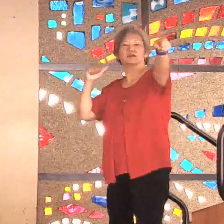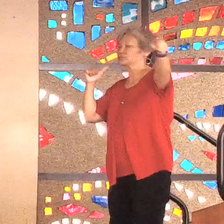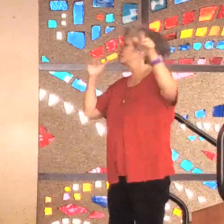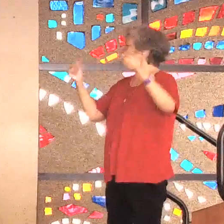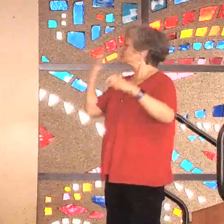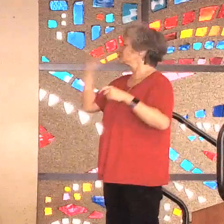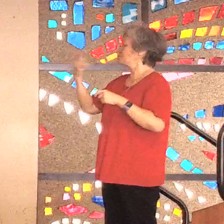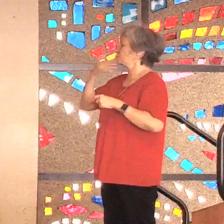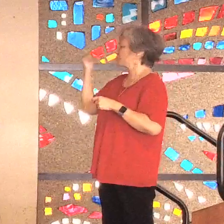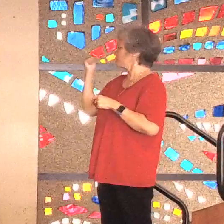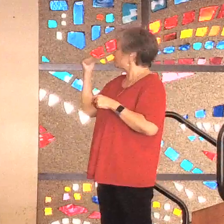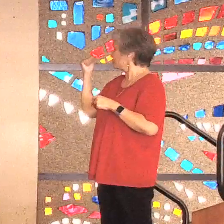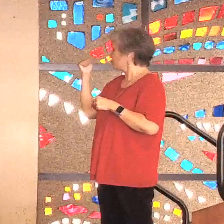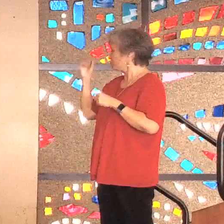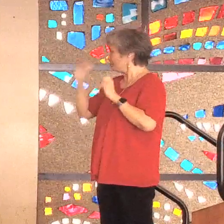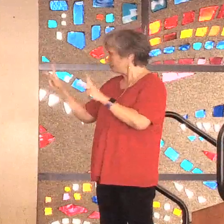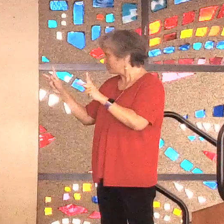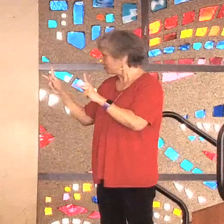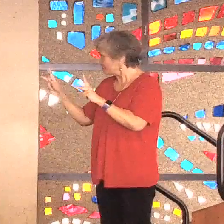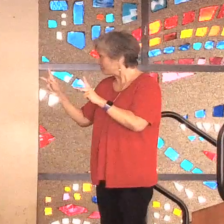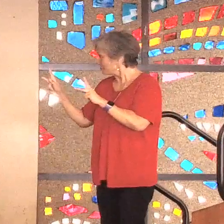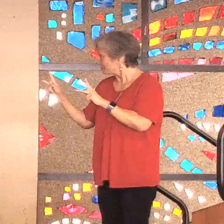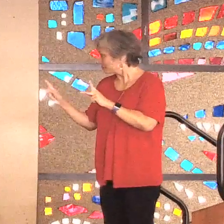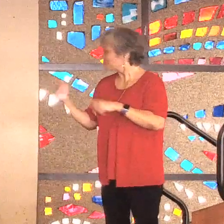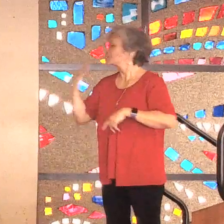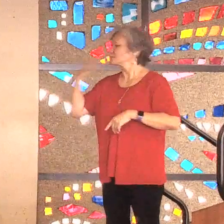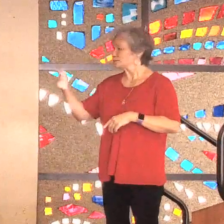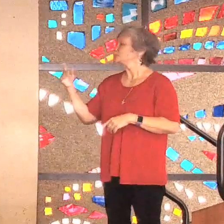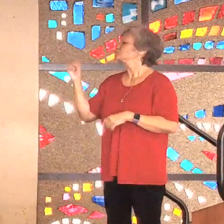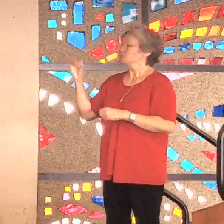stand so the people in the back can see you.